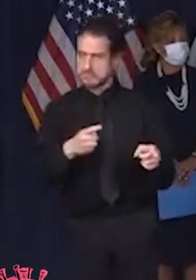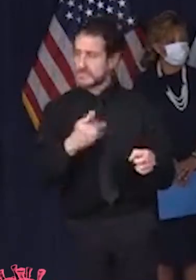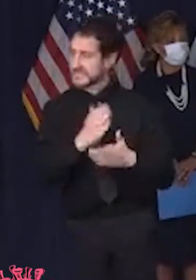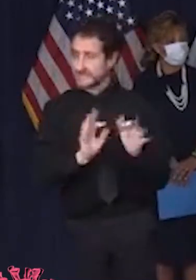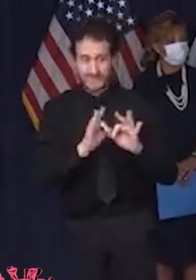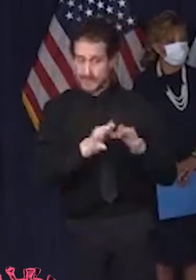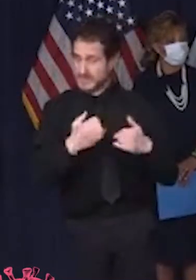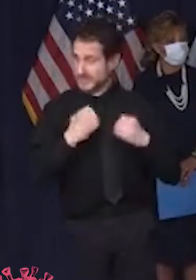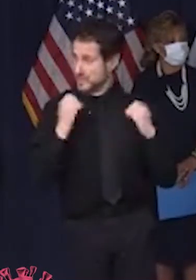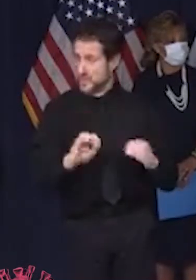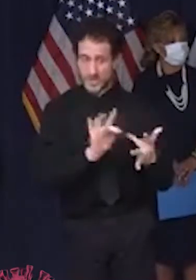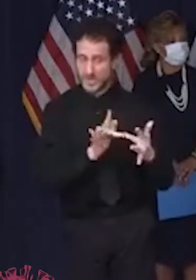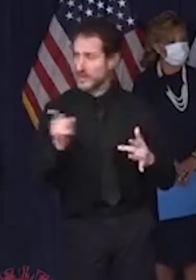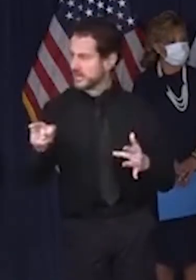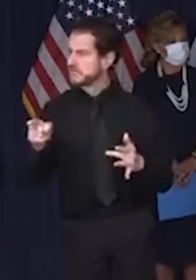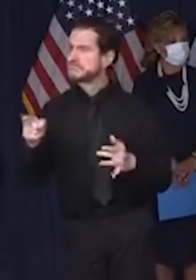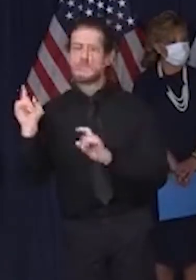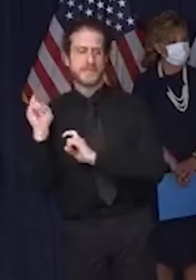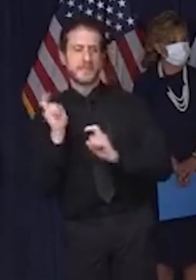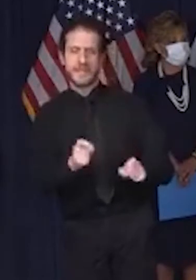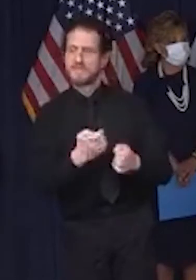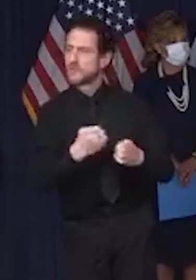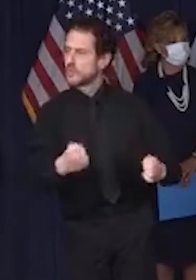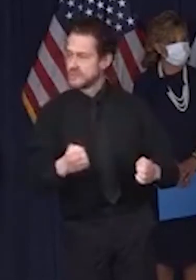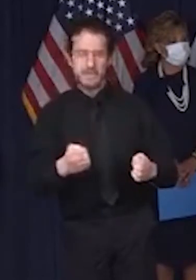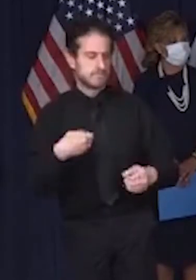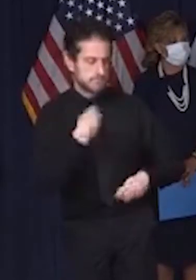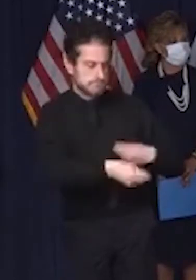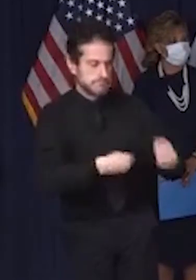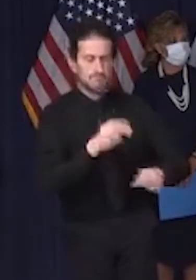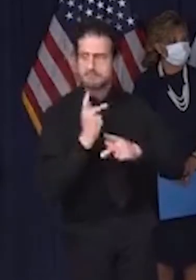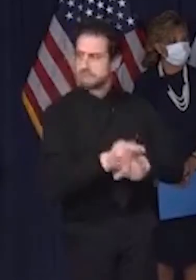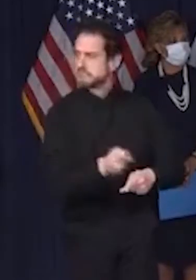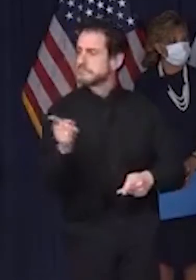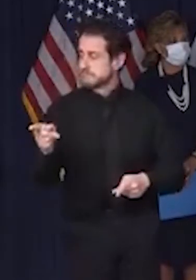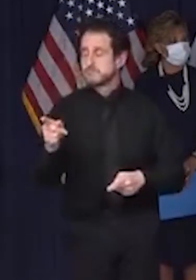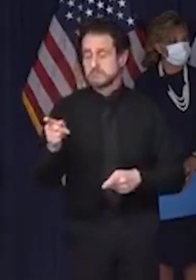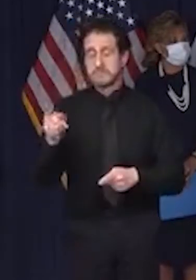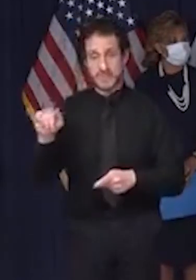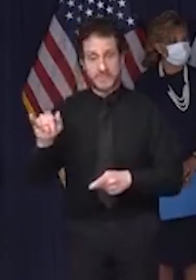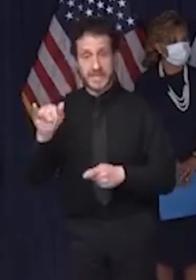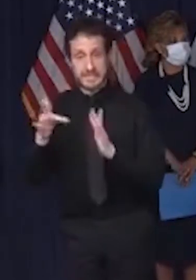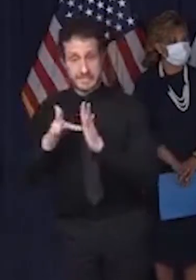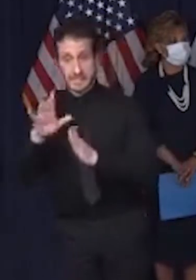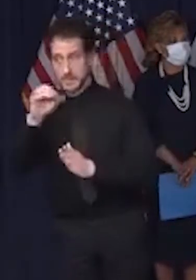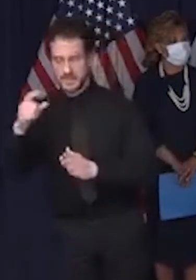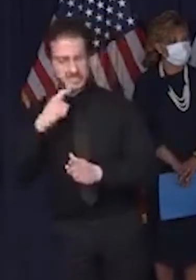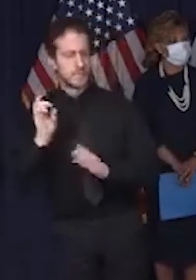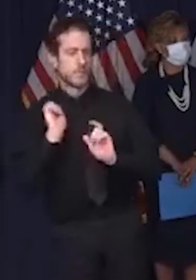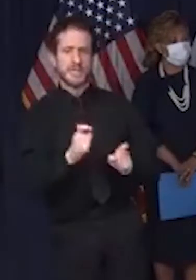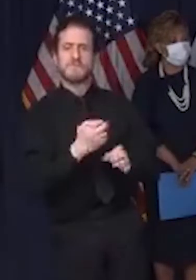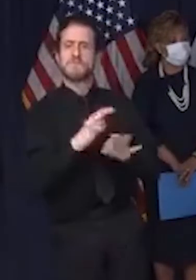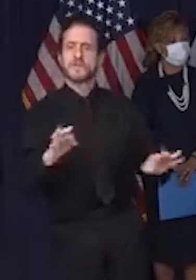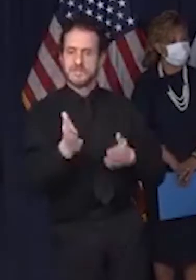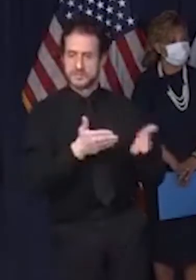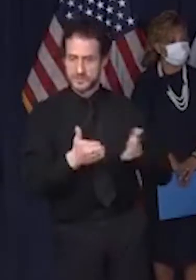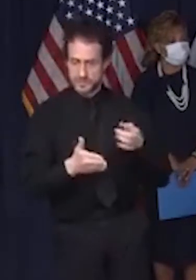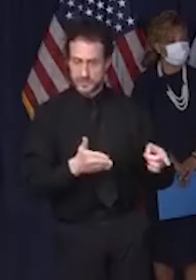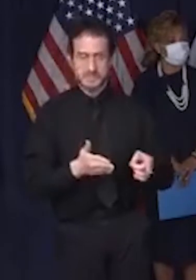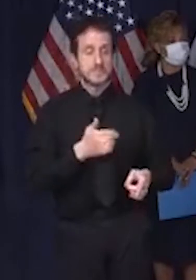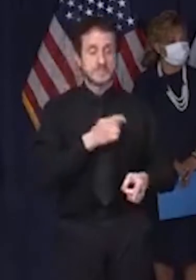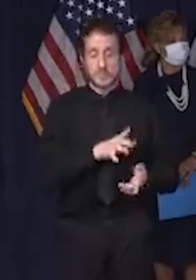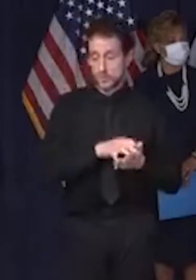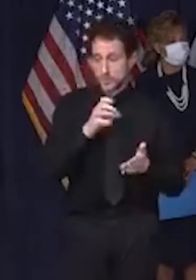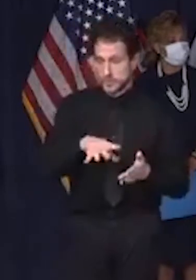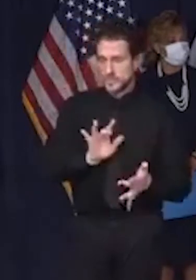handing out devices to students without equipment of their own. Redbud honored its graduating seniors on social media and offered